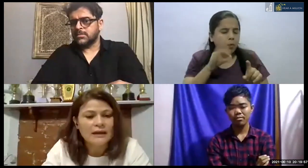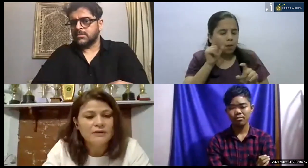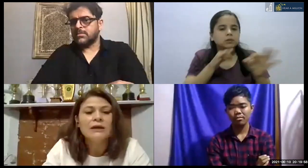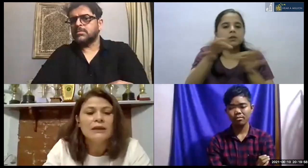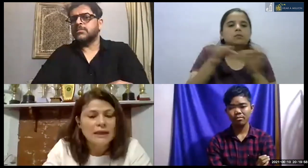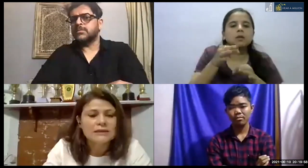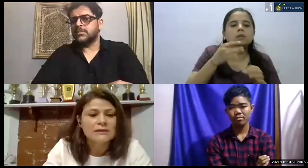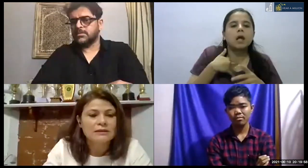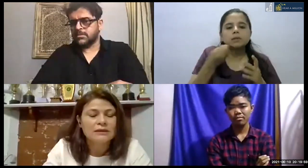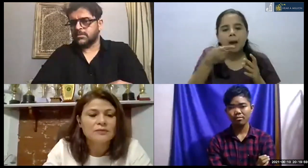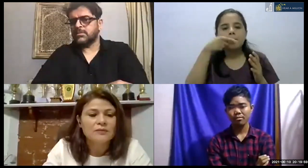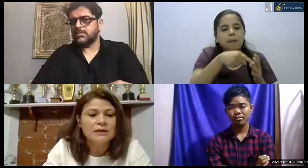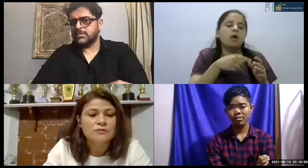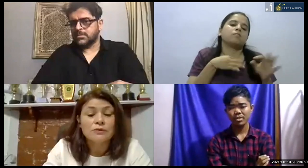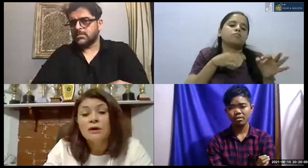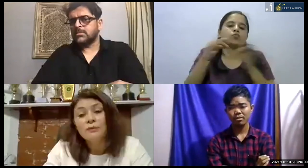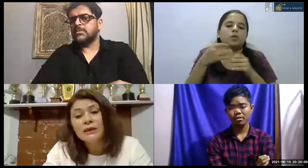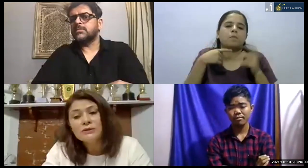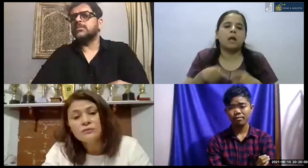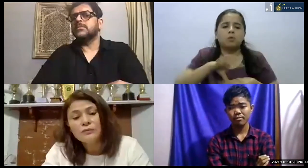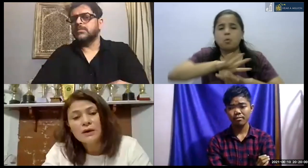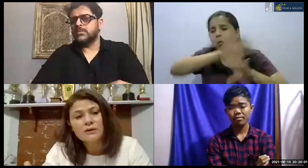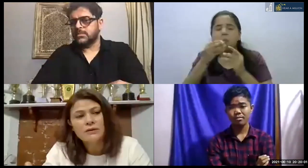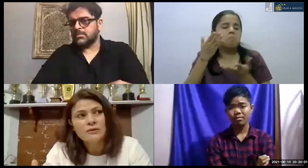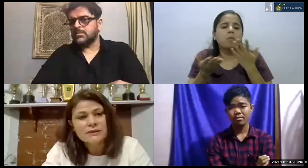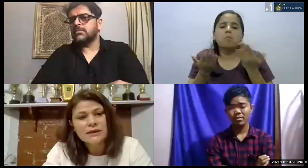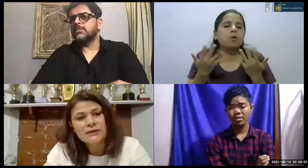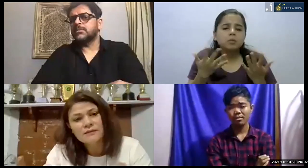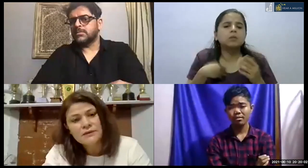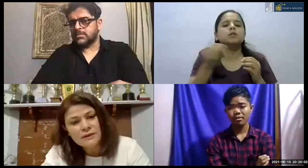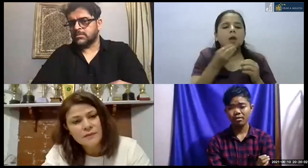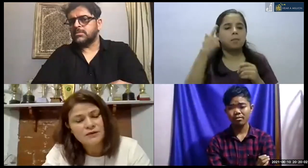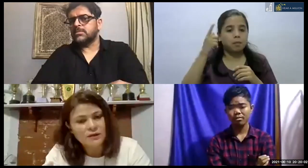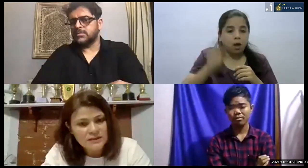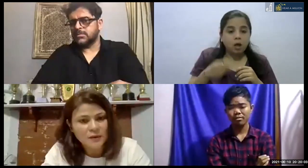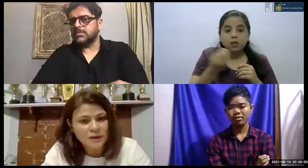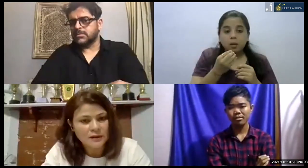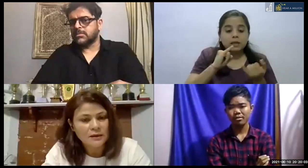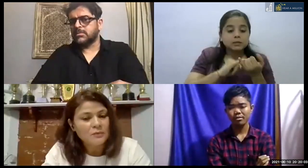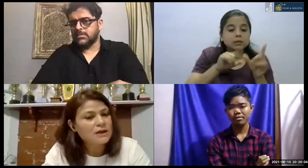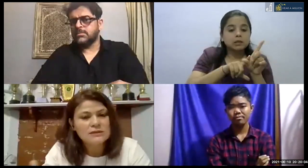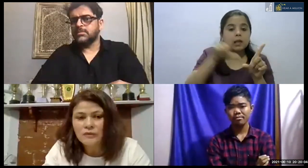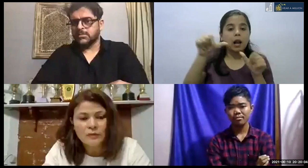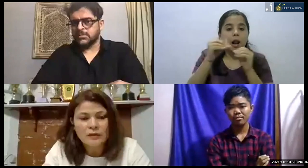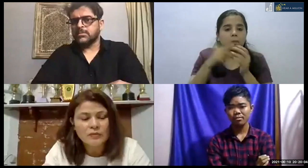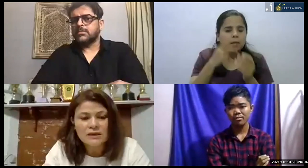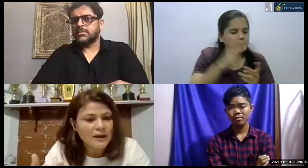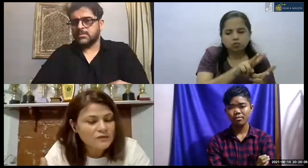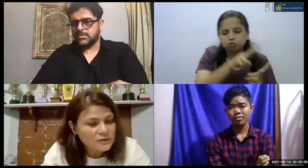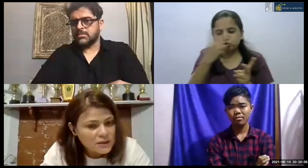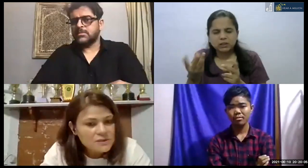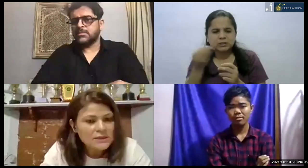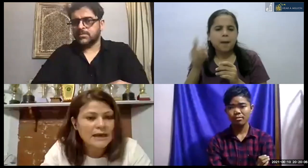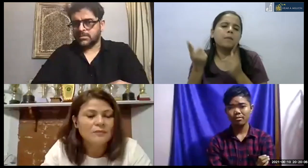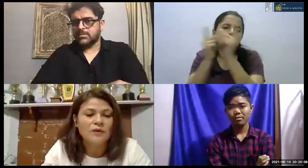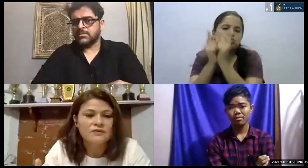certain level? That is the thing that we need to do. We need to work on an alternative syllabus for this period, because we have